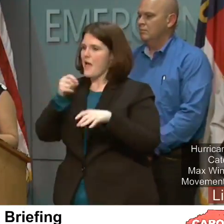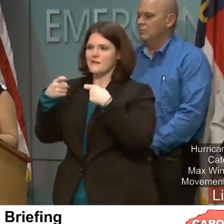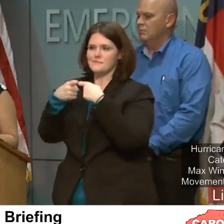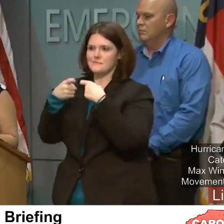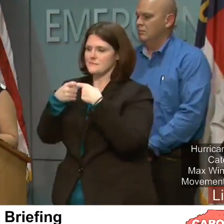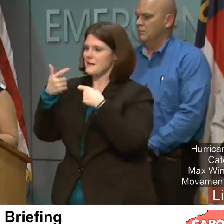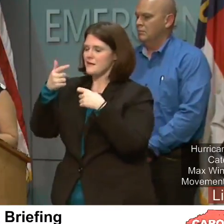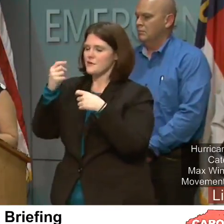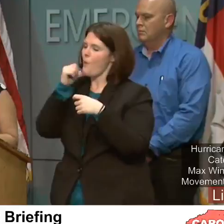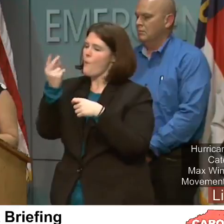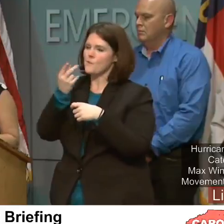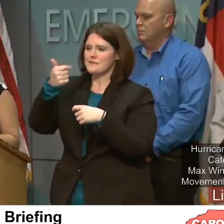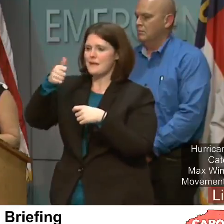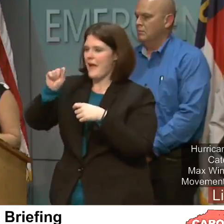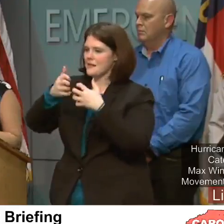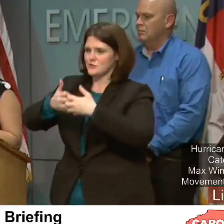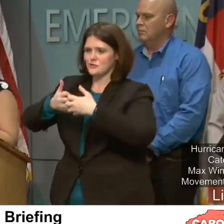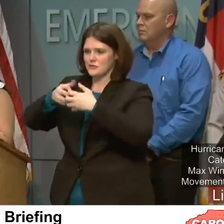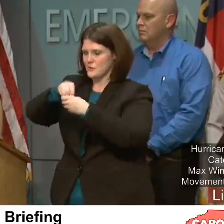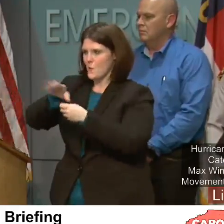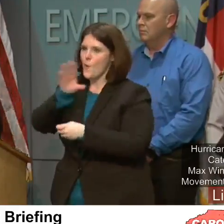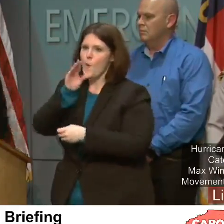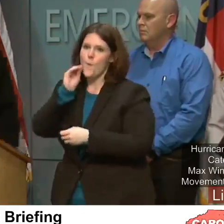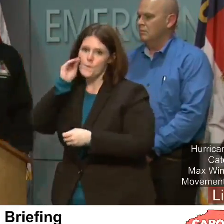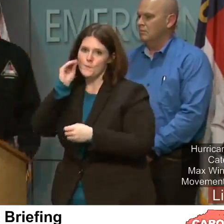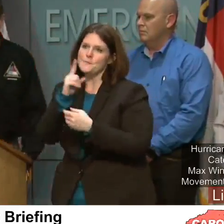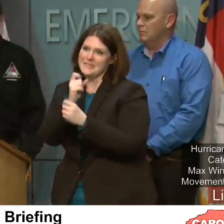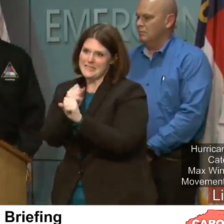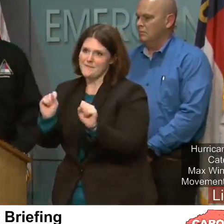gas-powered generators in your home. Thank you. Be safe.